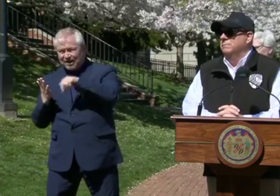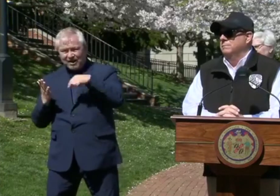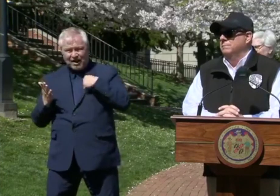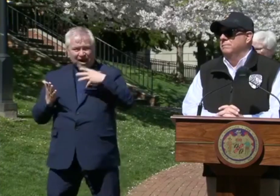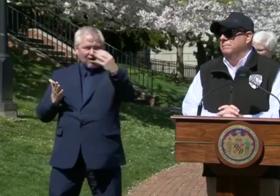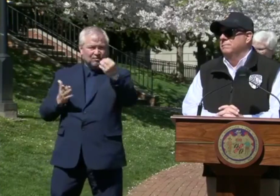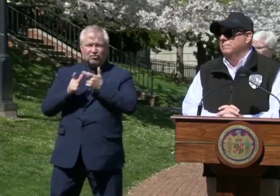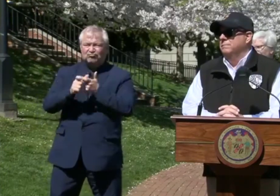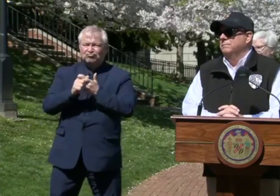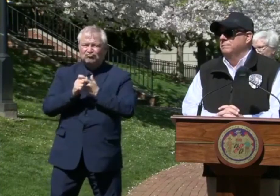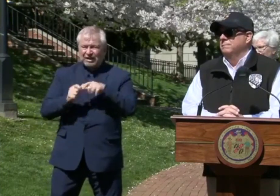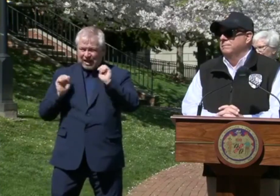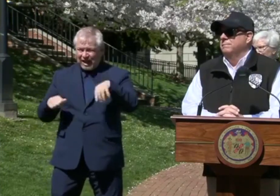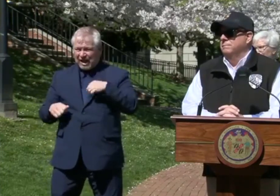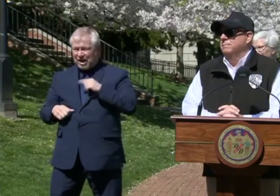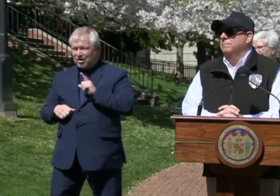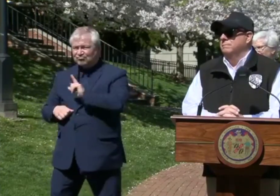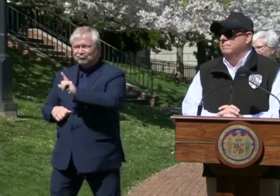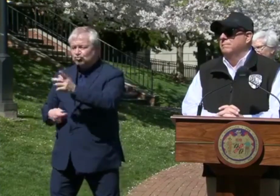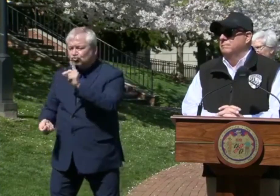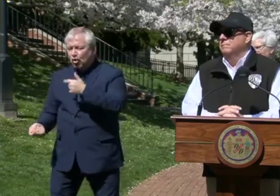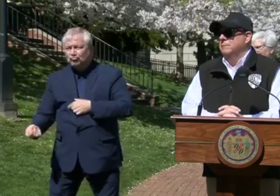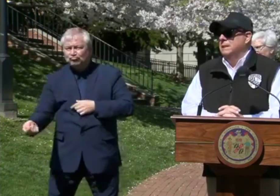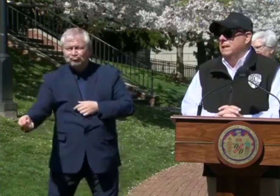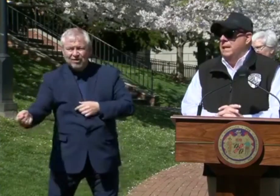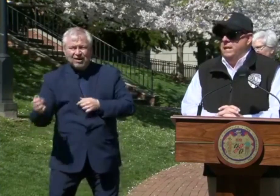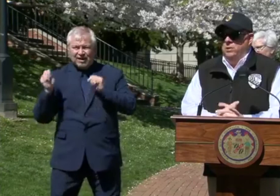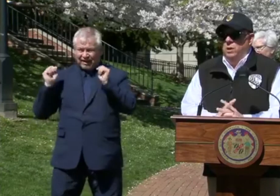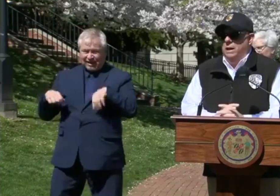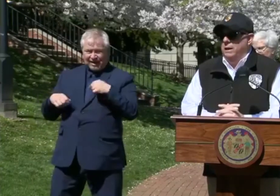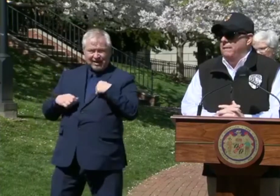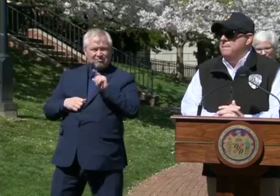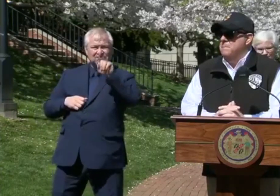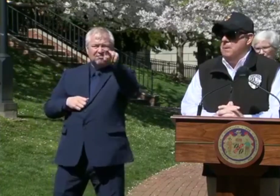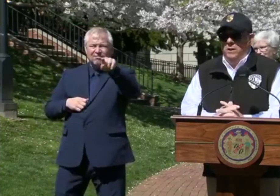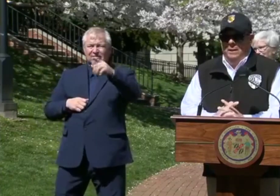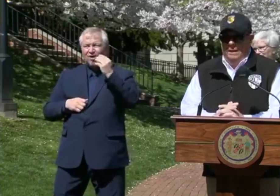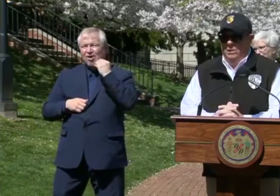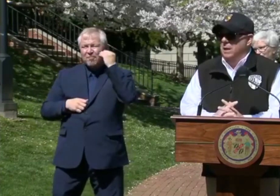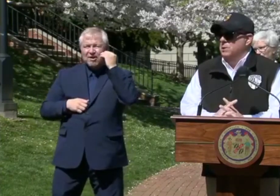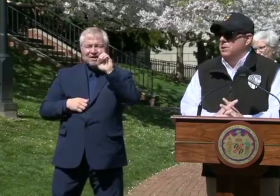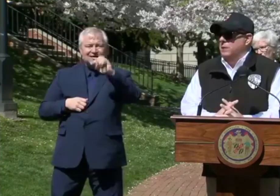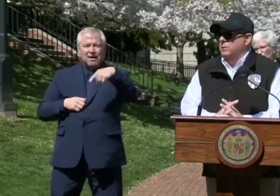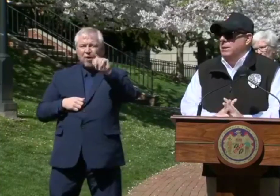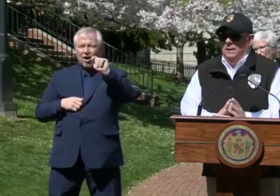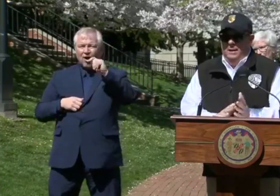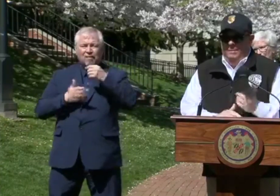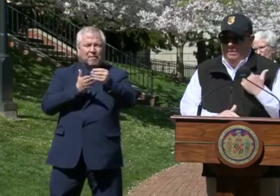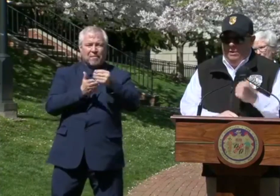I go to Home Depot to buy plumbing supplies, but they did not for nursery supplies. Yeah, so I think a lot of it is common